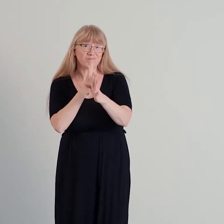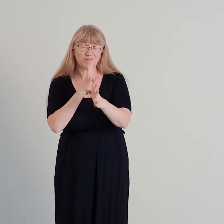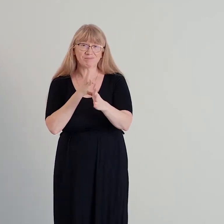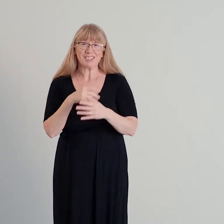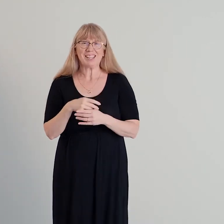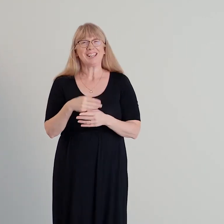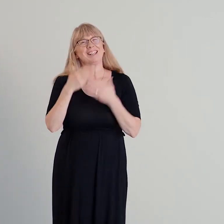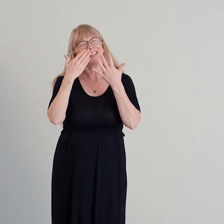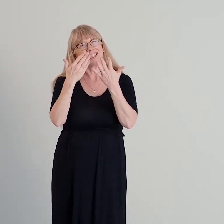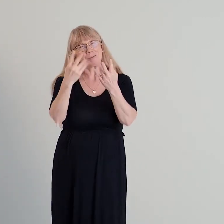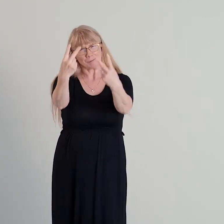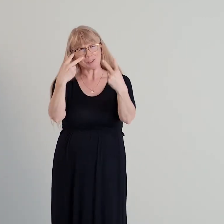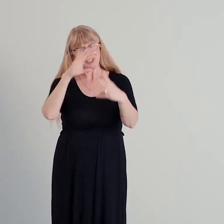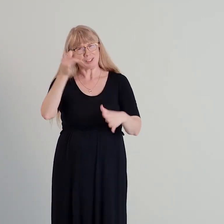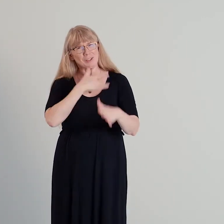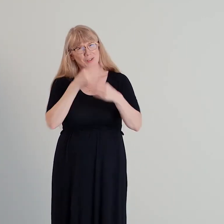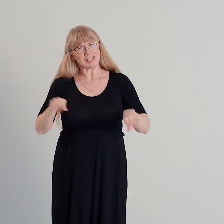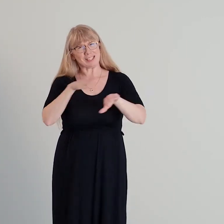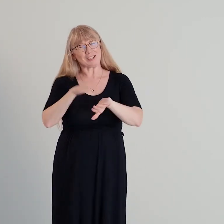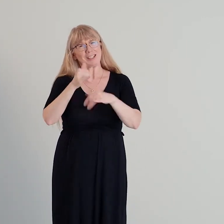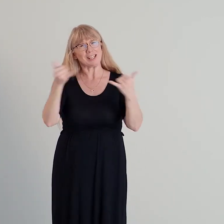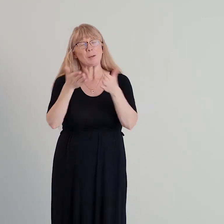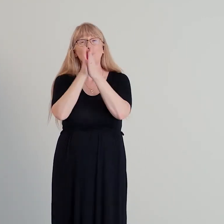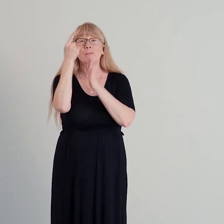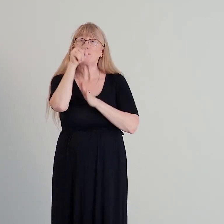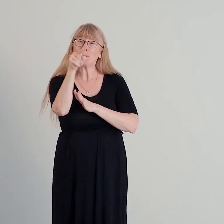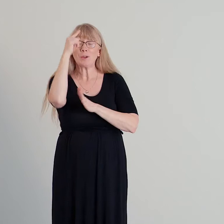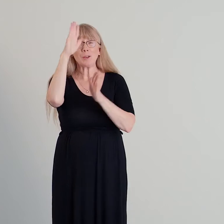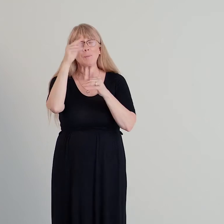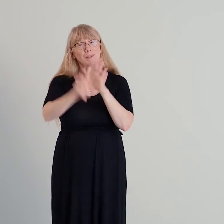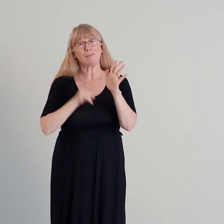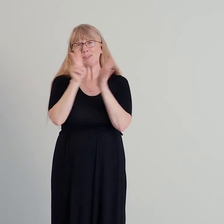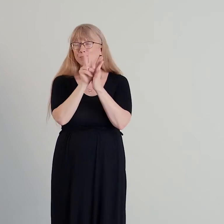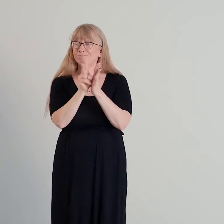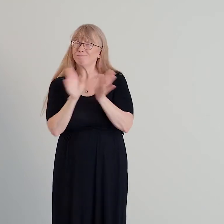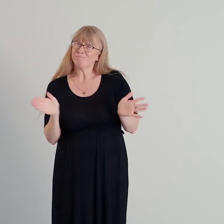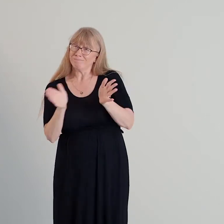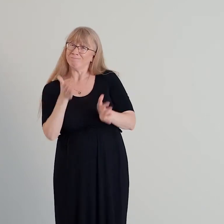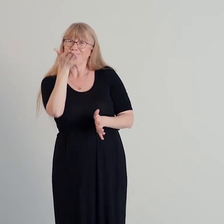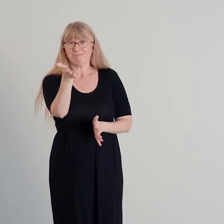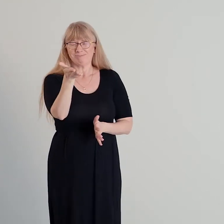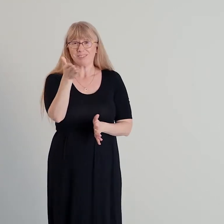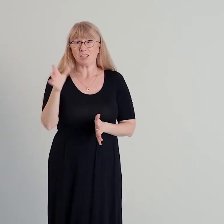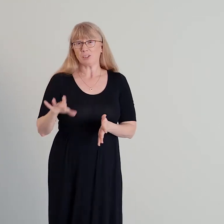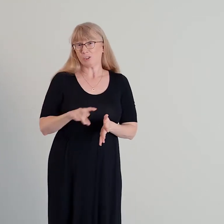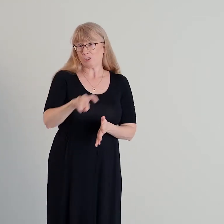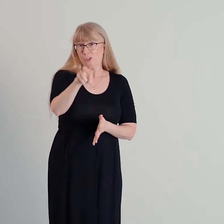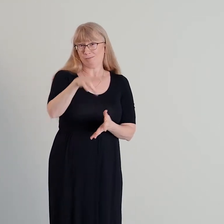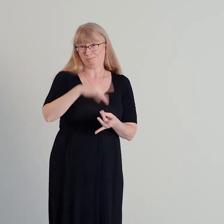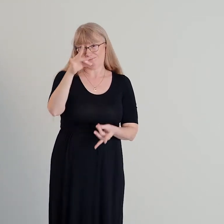again, thanks for watching Graceland Online. We're praying for you, and we hope that this video will be an encouragement to you on your spiritual